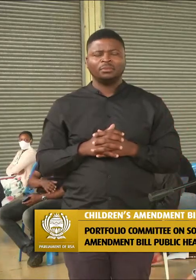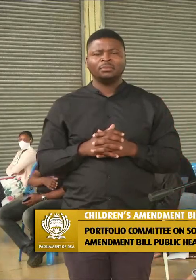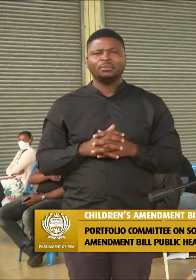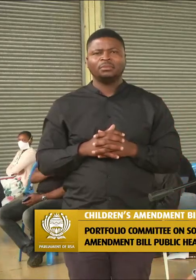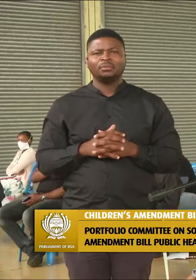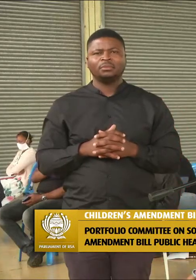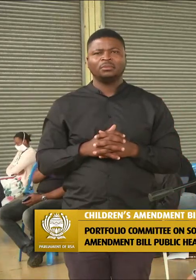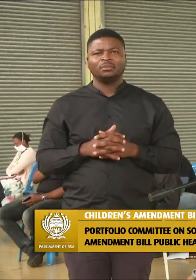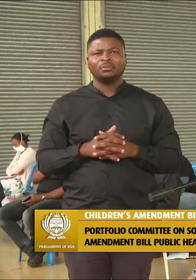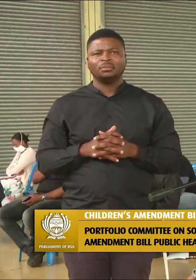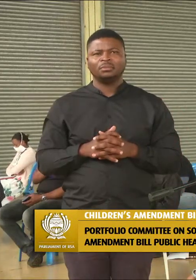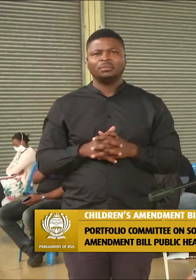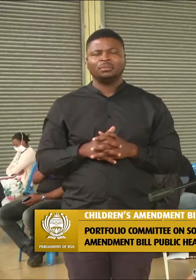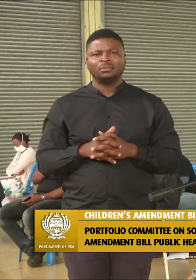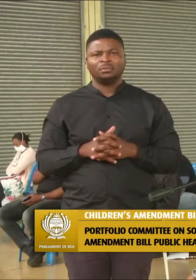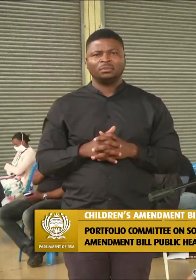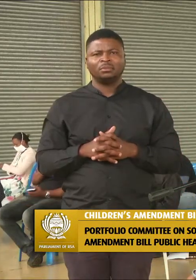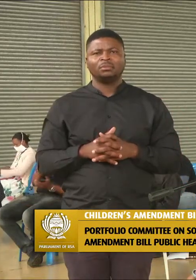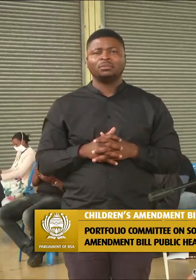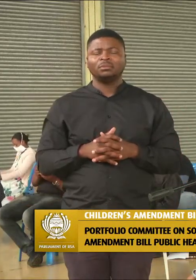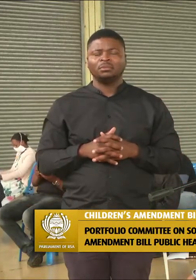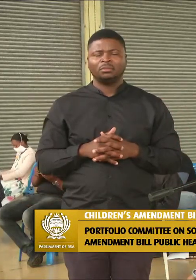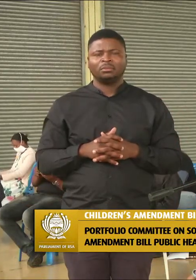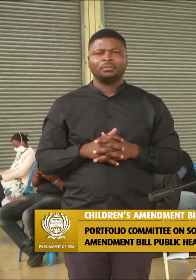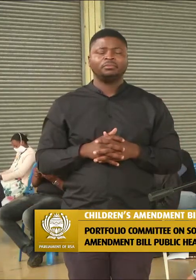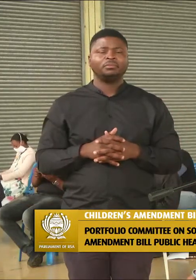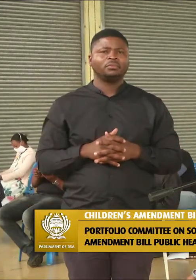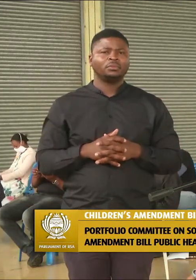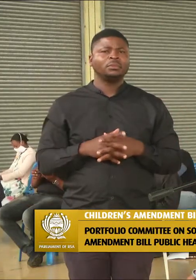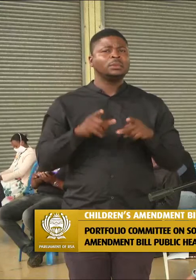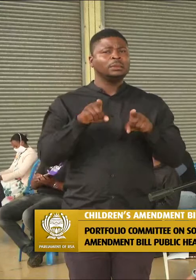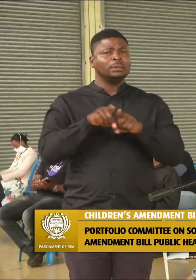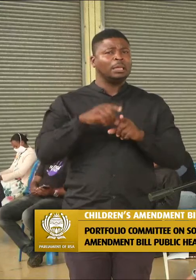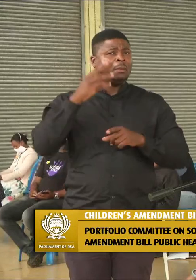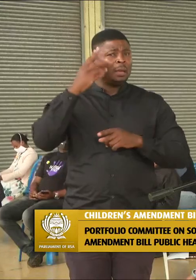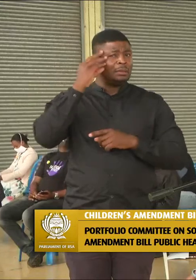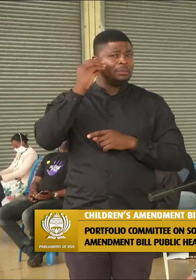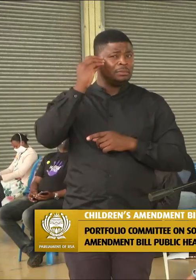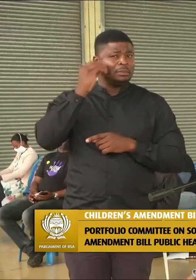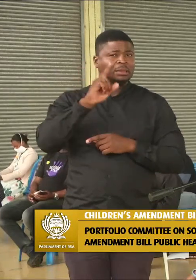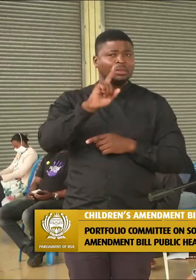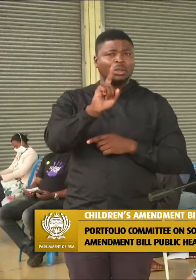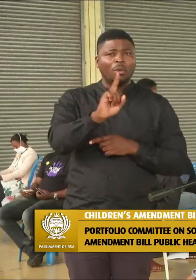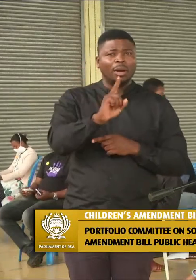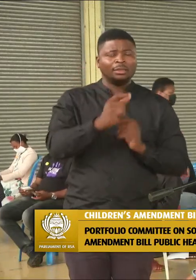kubazali abanalolu hlobo lobudedengu. I saw this act